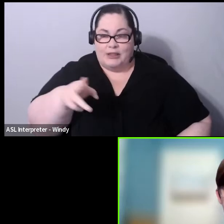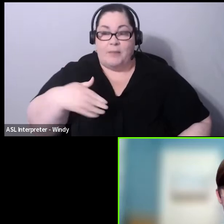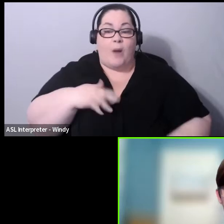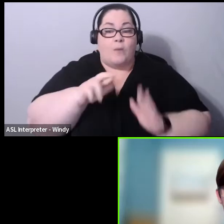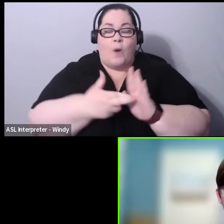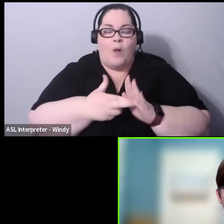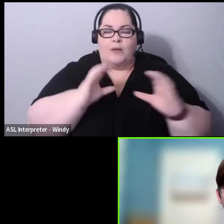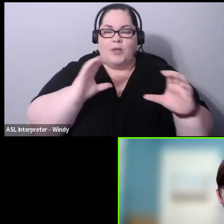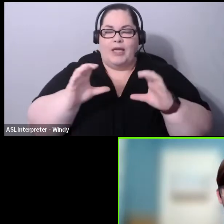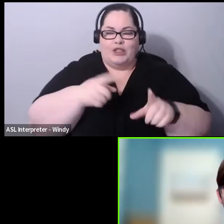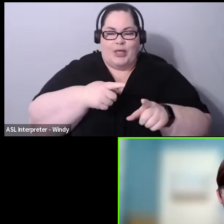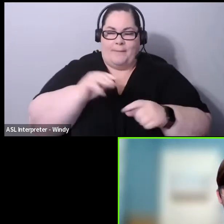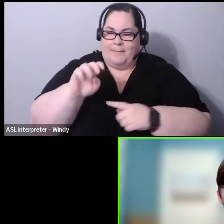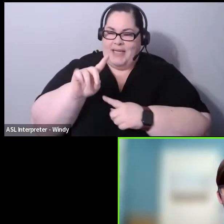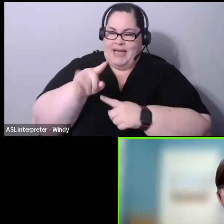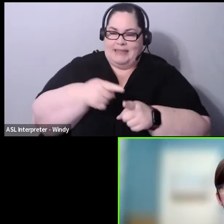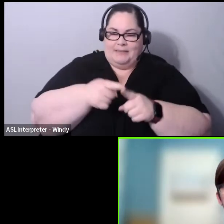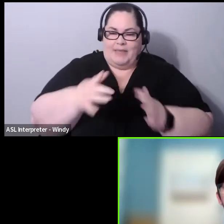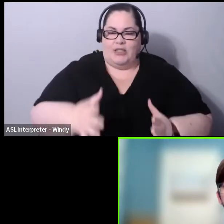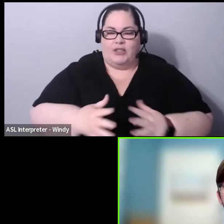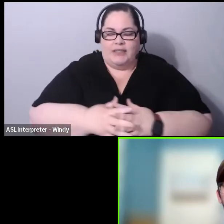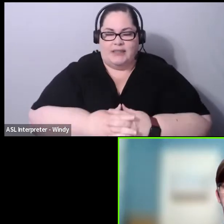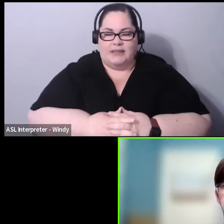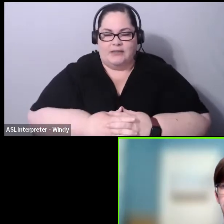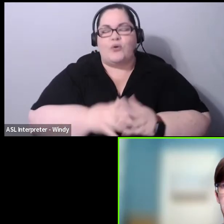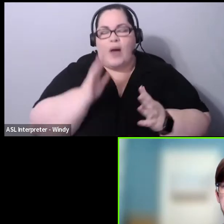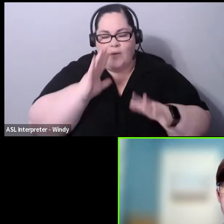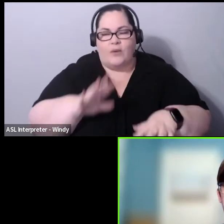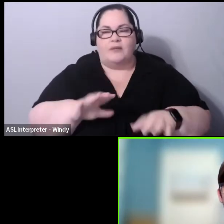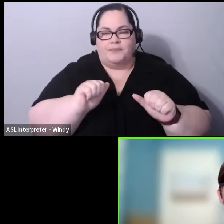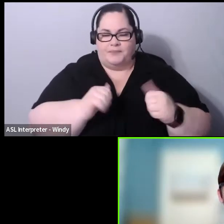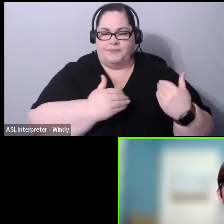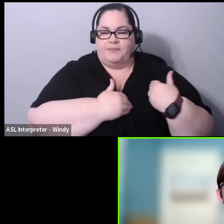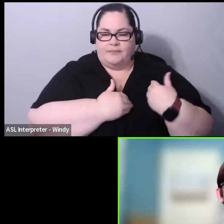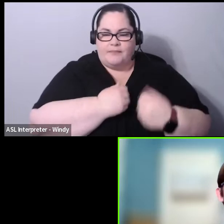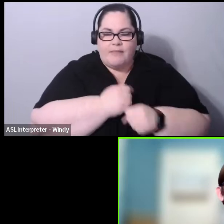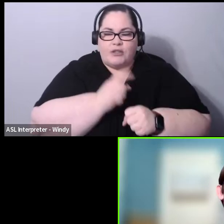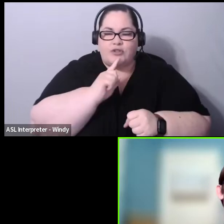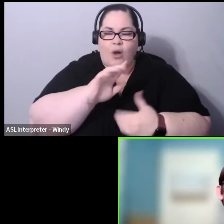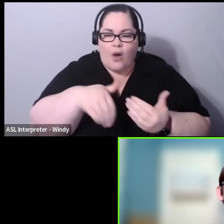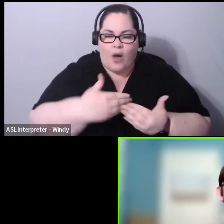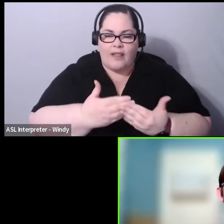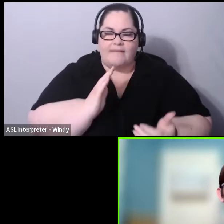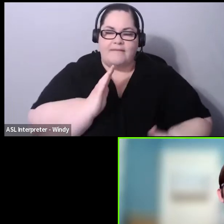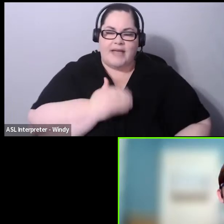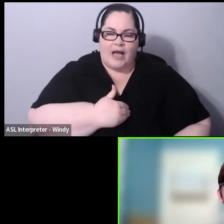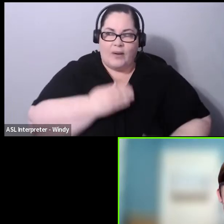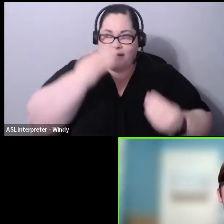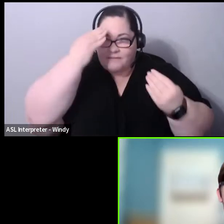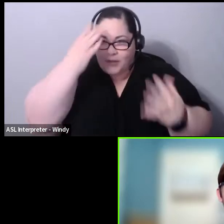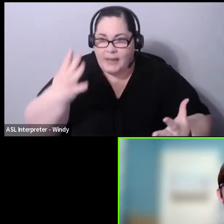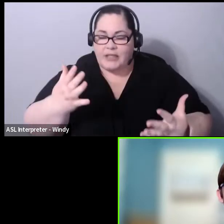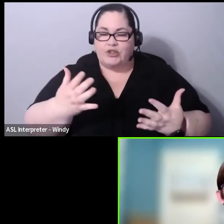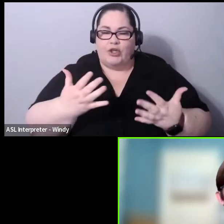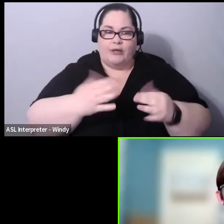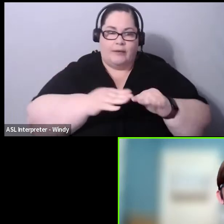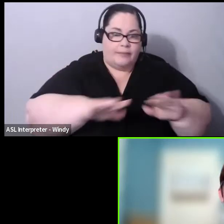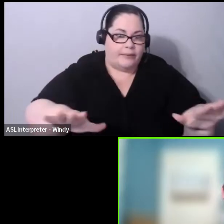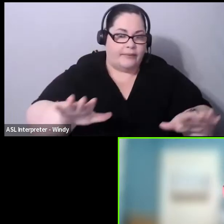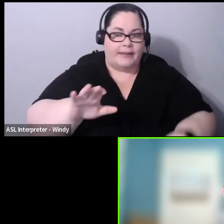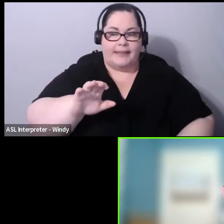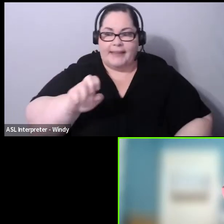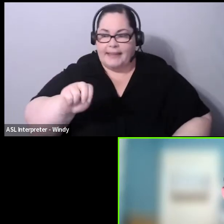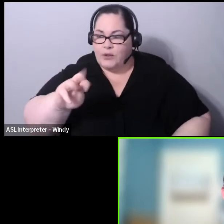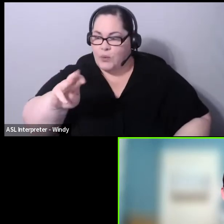media specialist. So I will be taking on the role of making sure all of our information are blasted out on